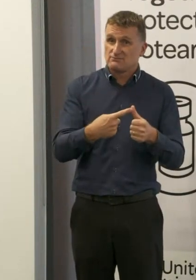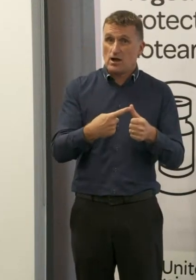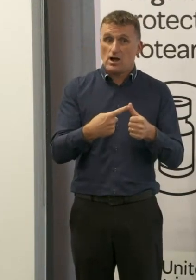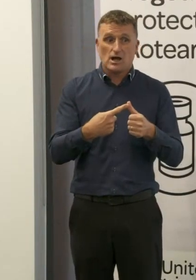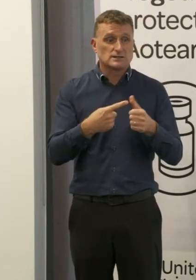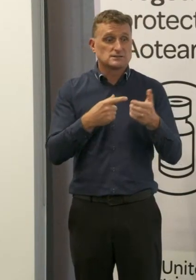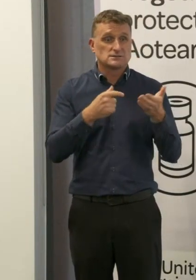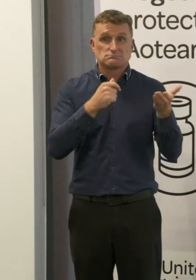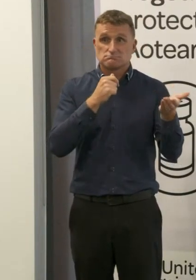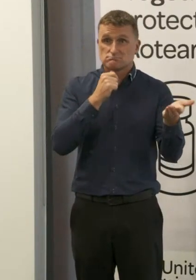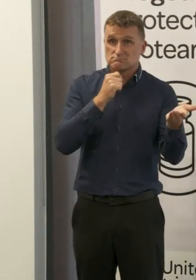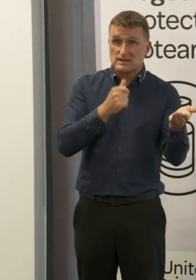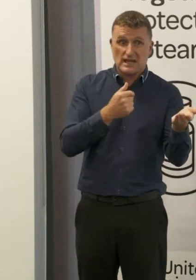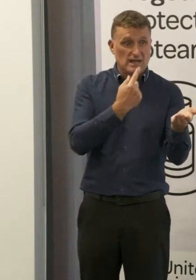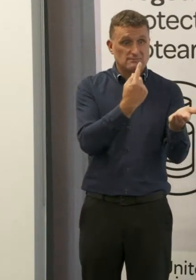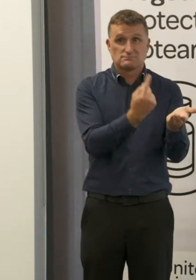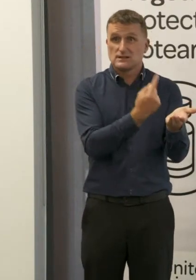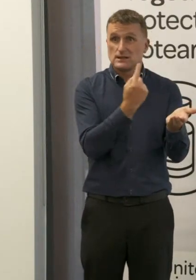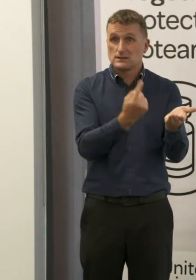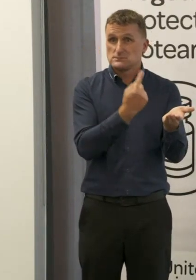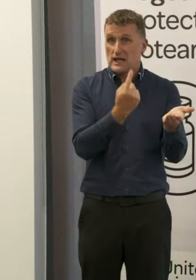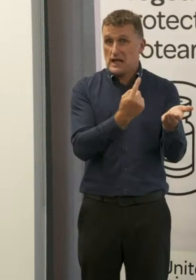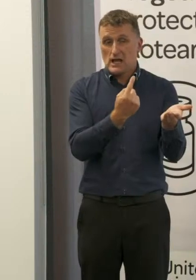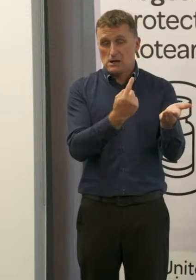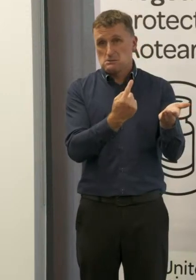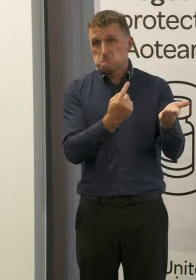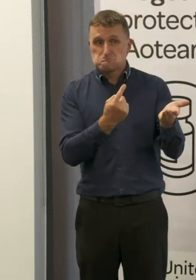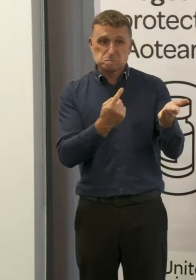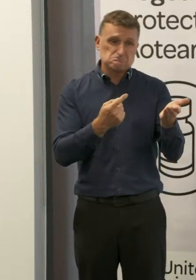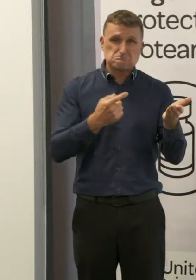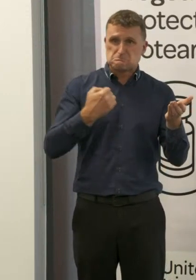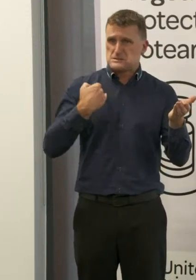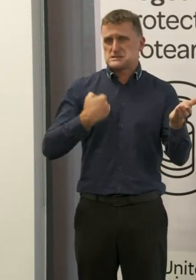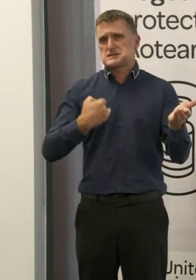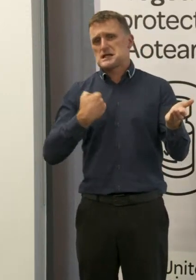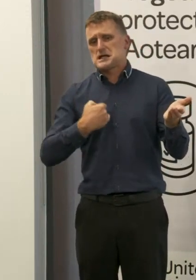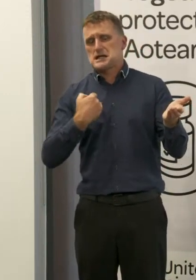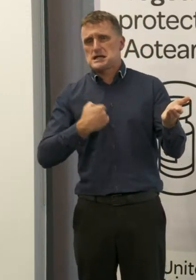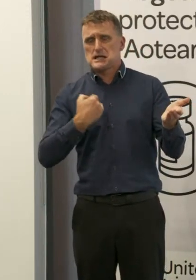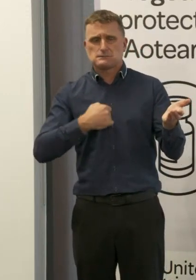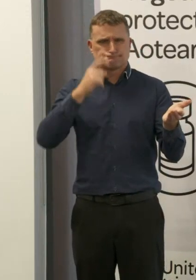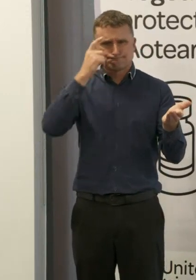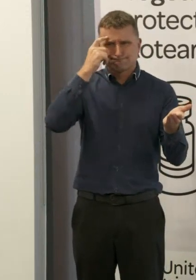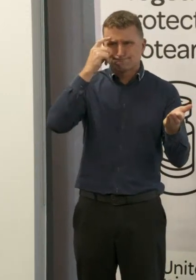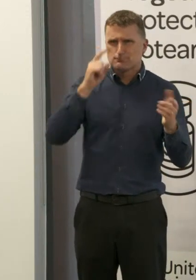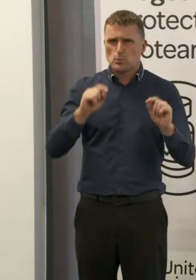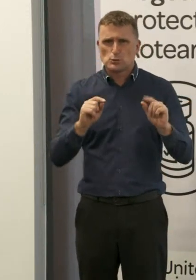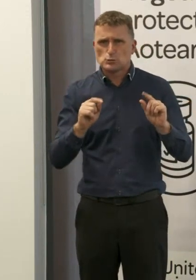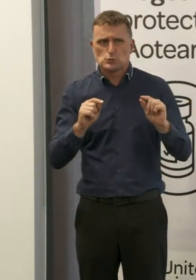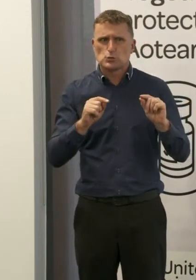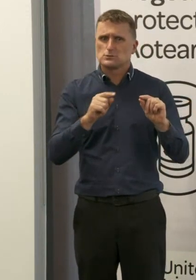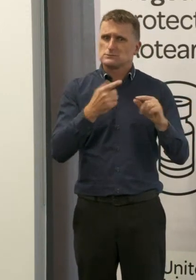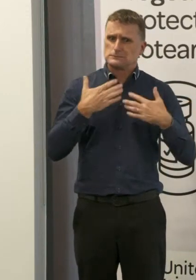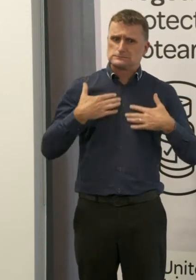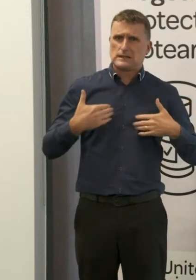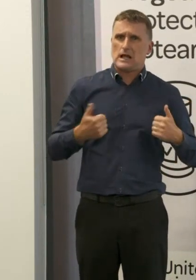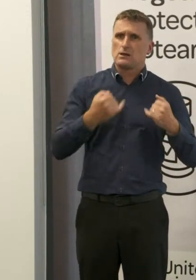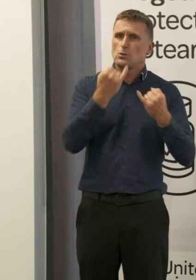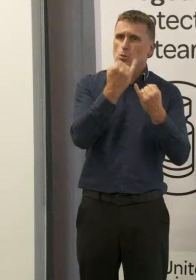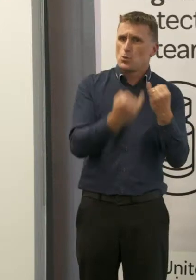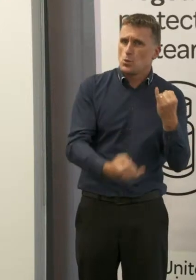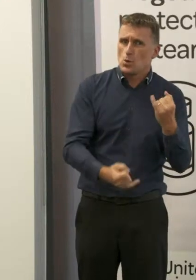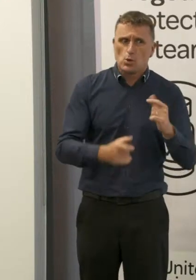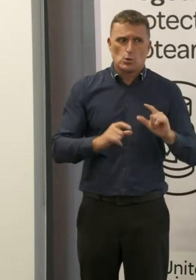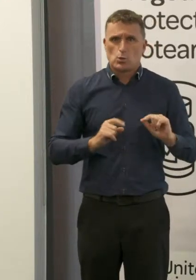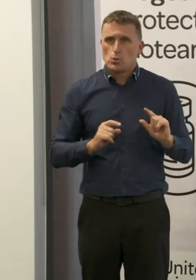escalate their care, because we don't want people sitting at home wondering, what should I do? I feel more unwell. So again, reassuring